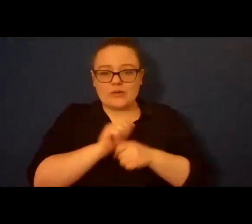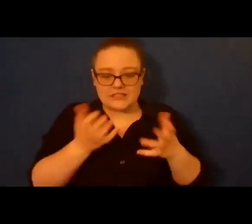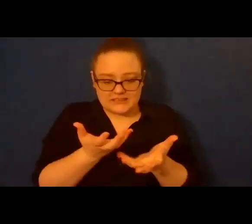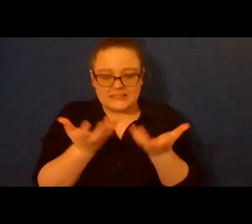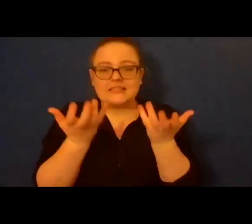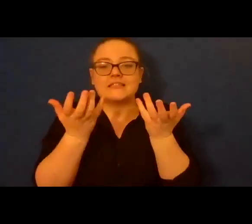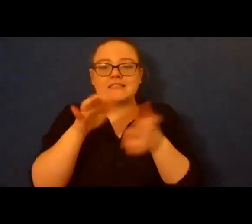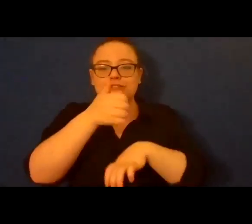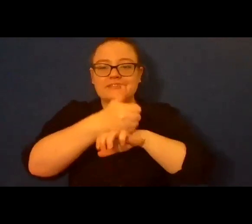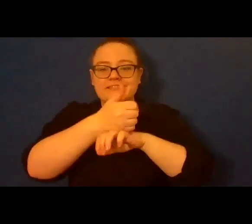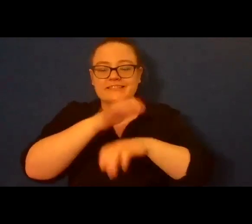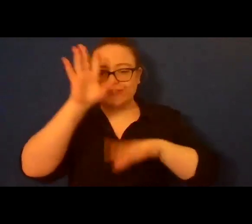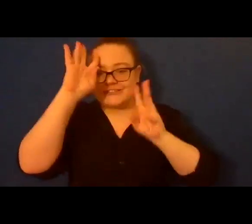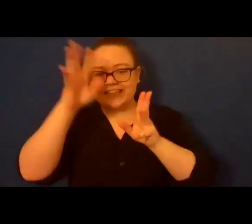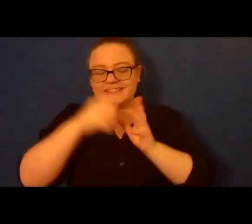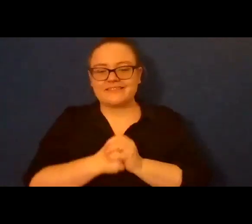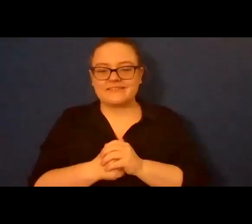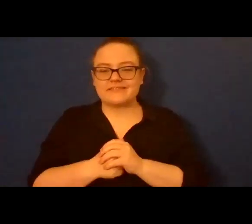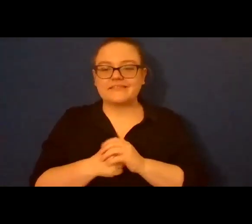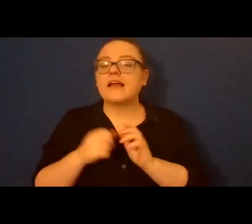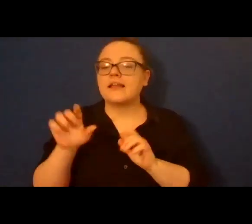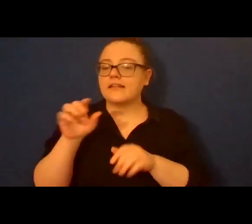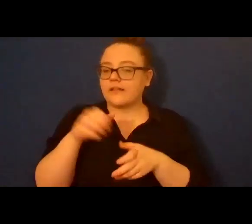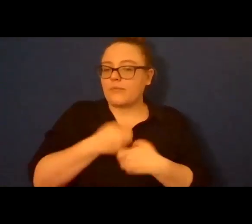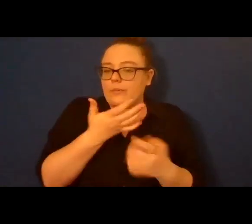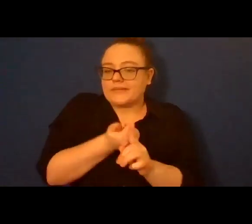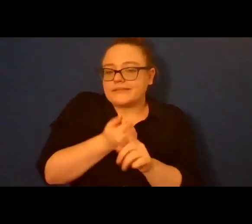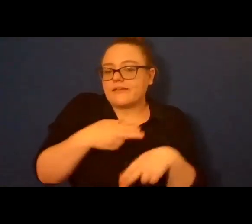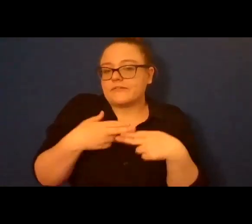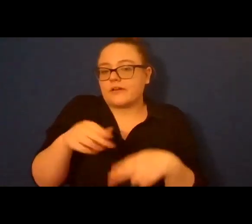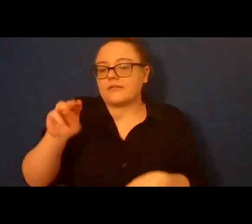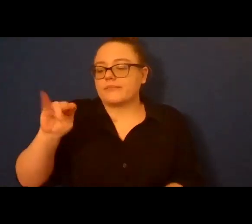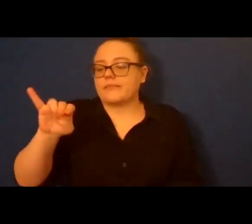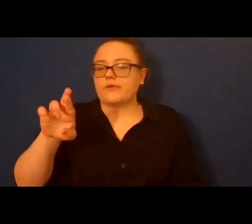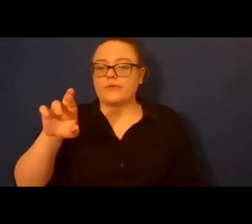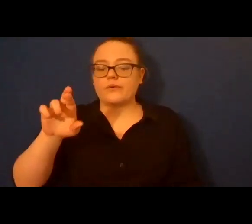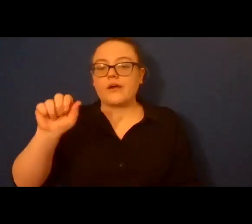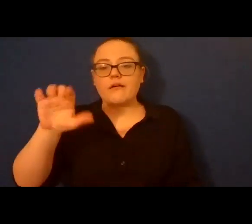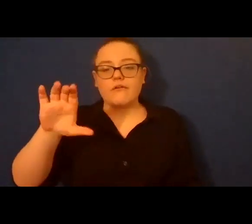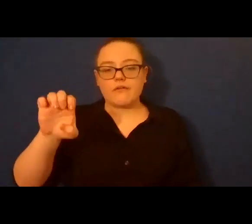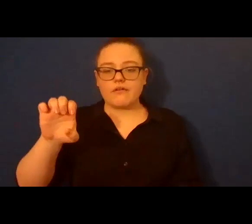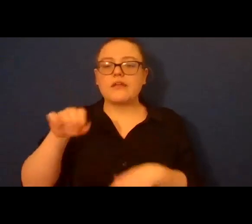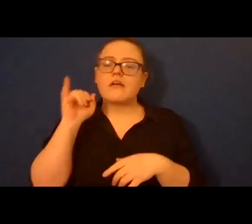Um this poem is called The Miracle. Um in Islam the uh the sort of like